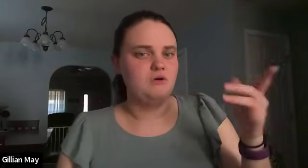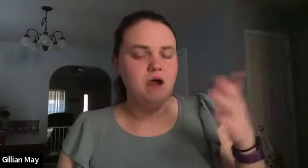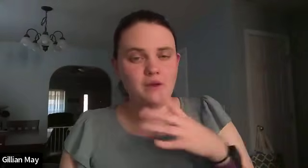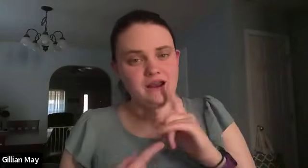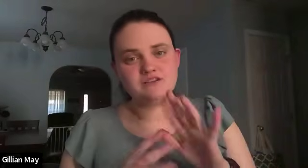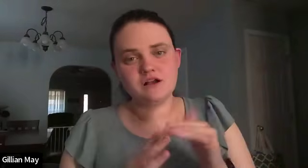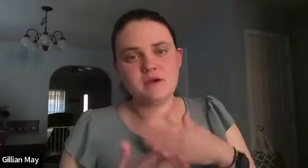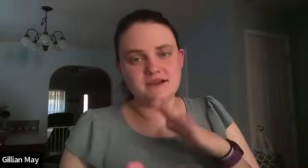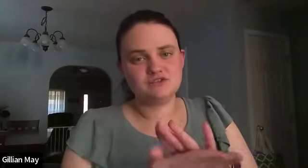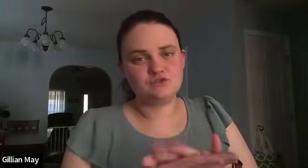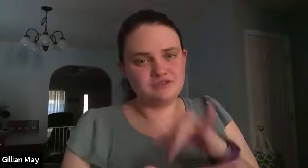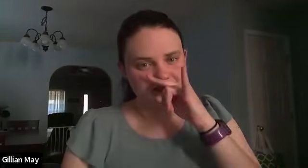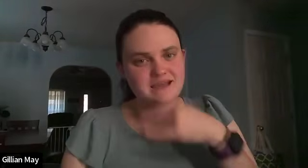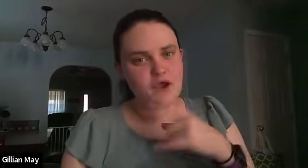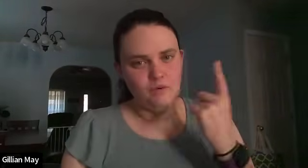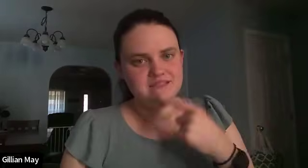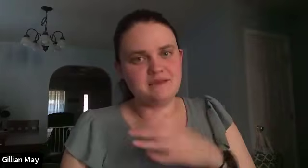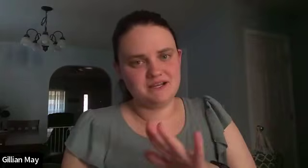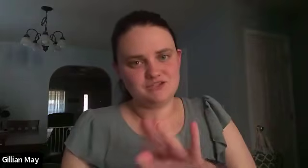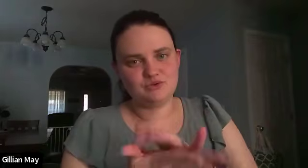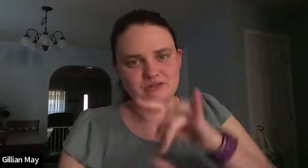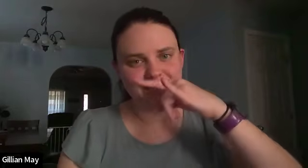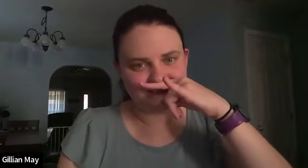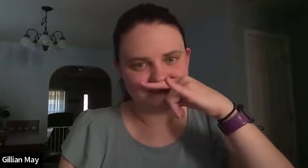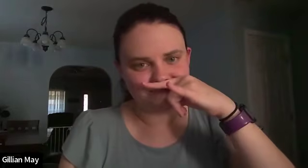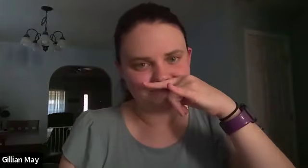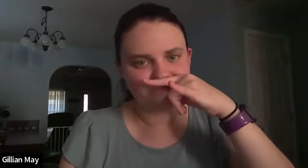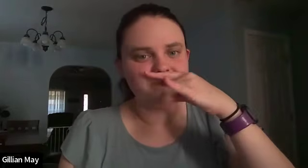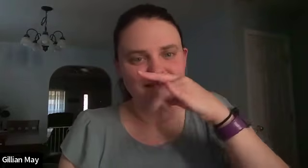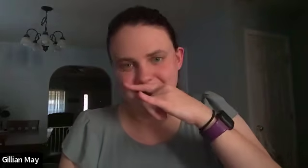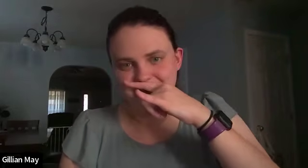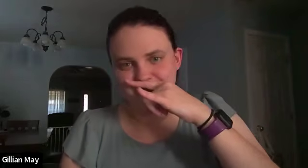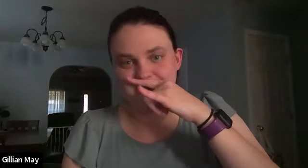So when I talk about my school kids, I always say my school kids, kids.